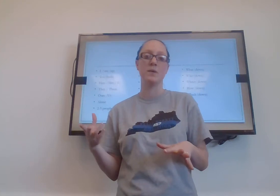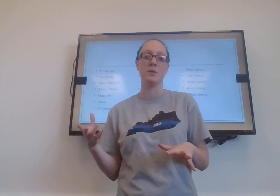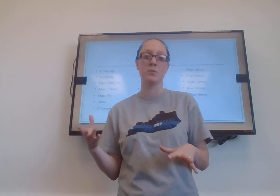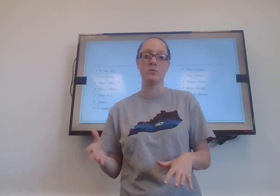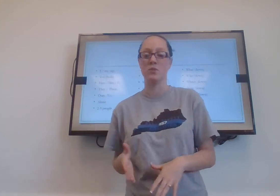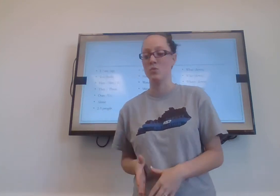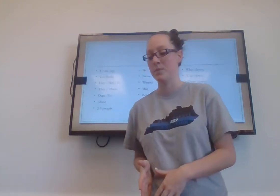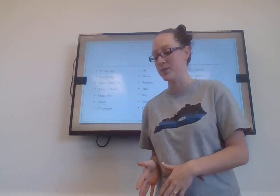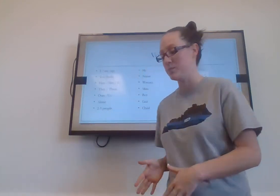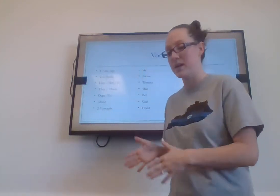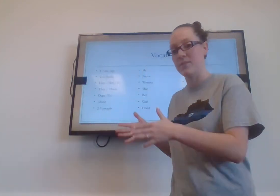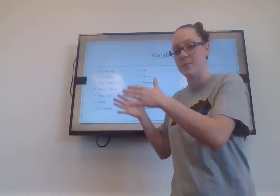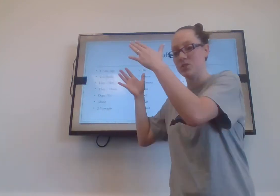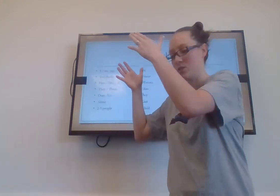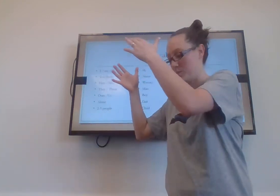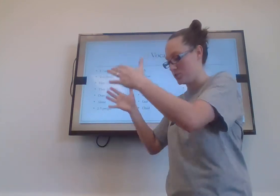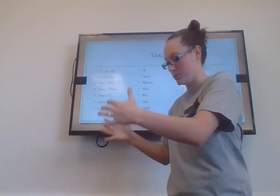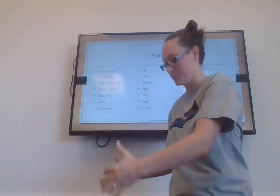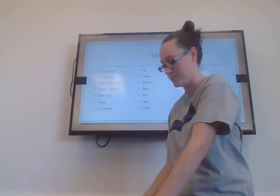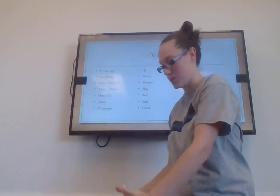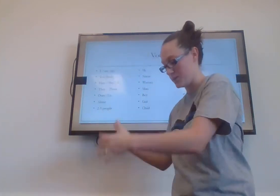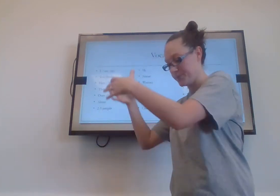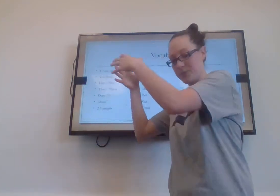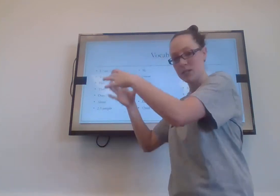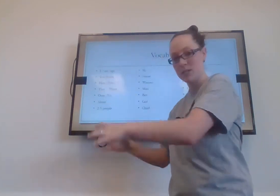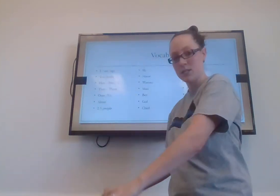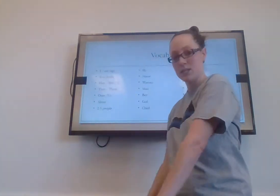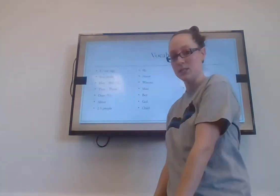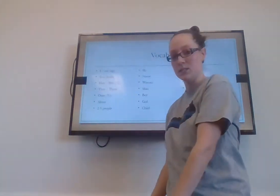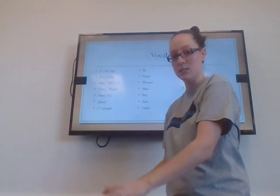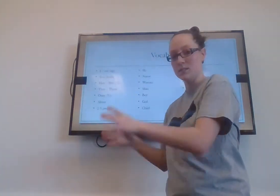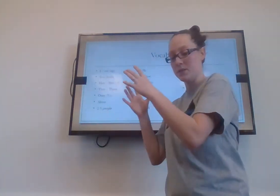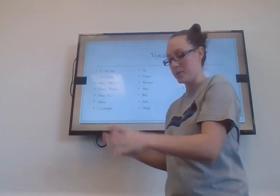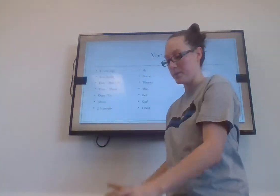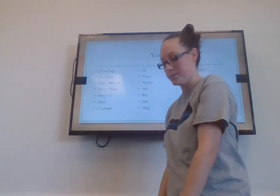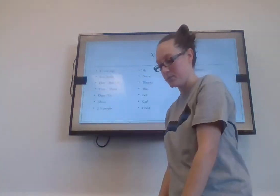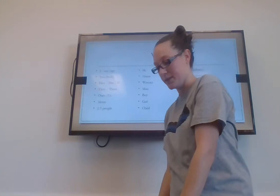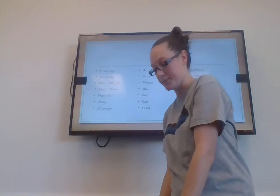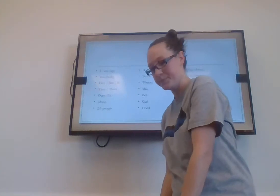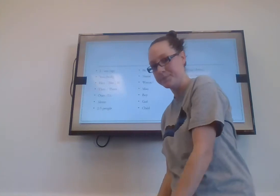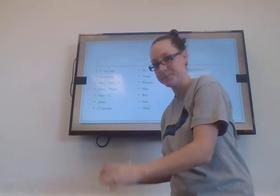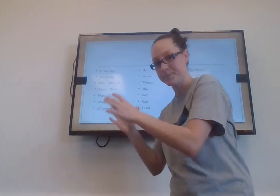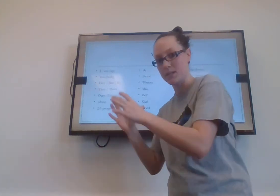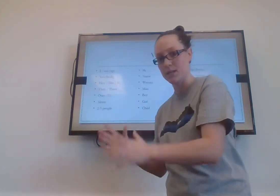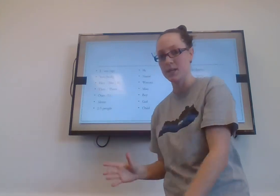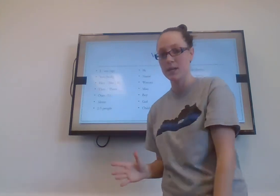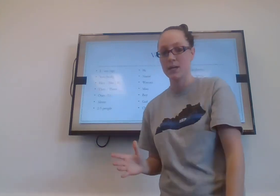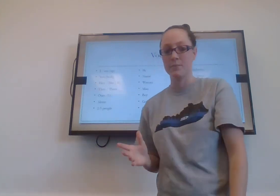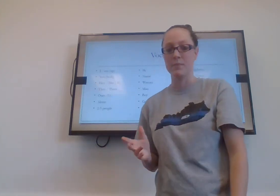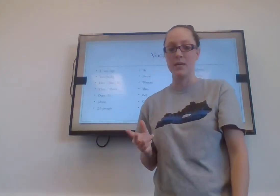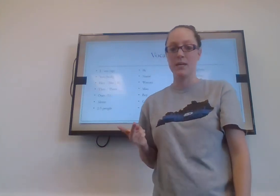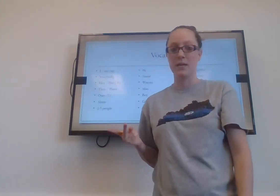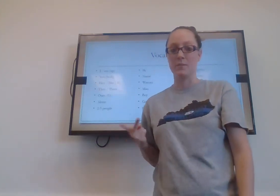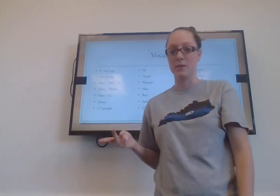5 people, so imagine me having an imaginary person right here. This is Billy Bob right here. Okay, me and Billy